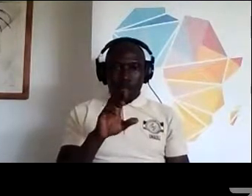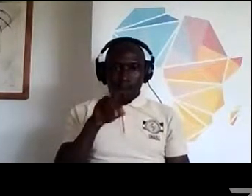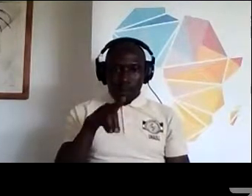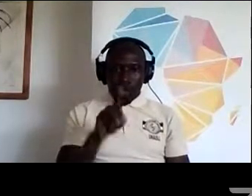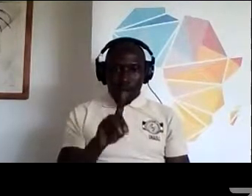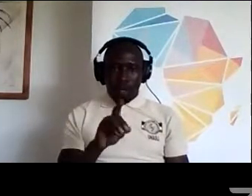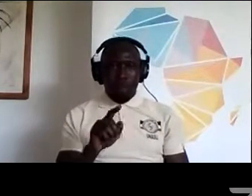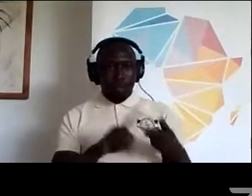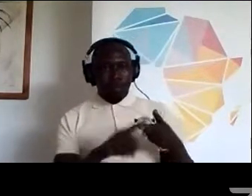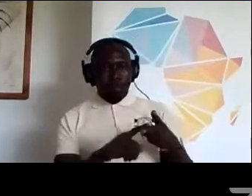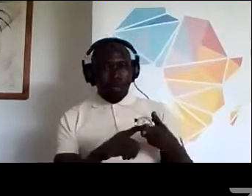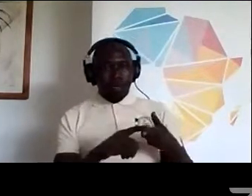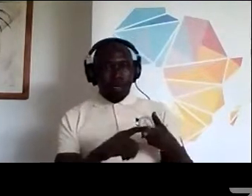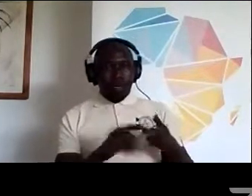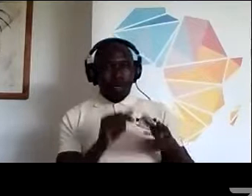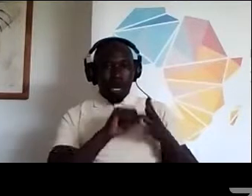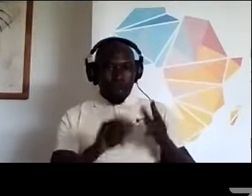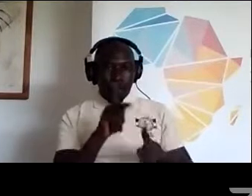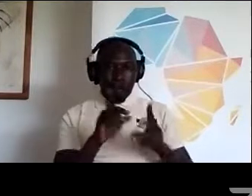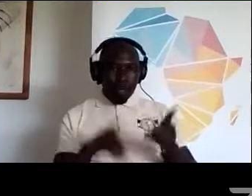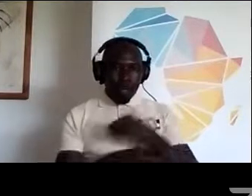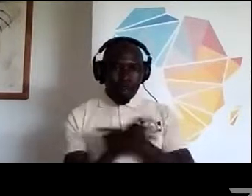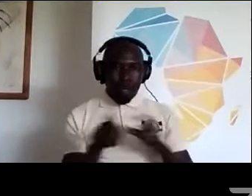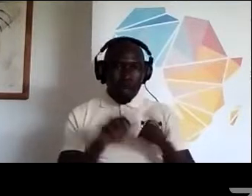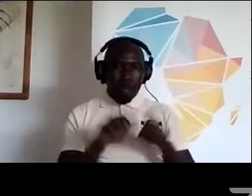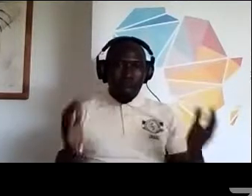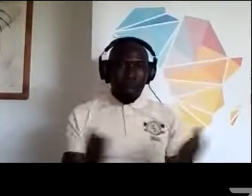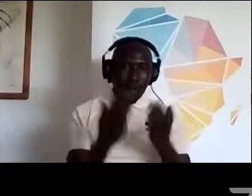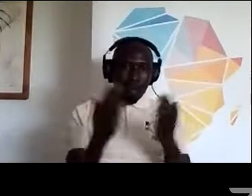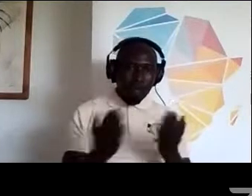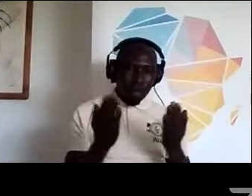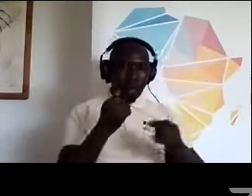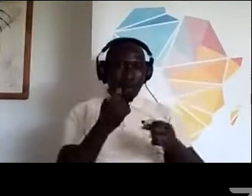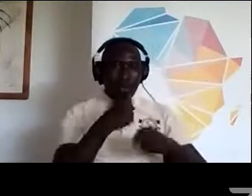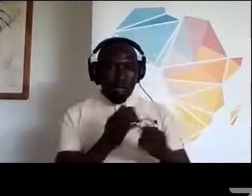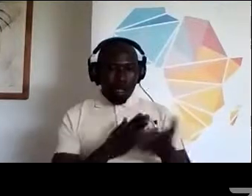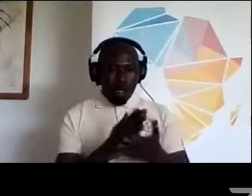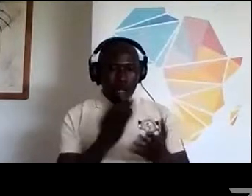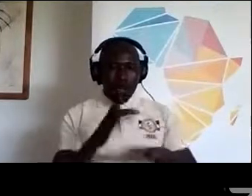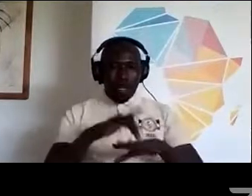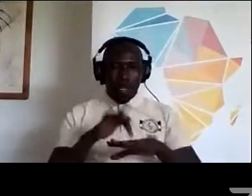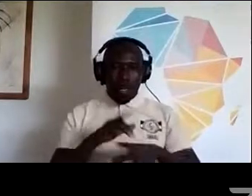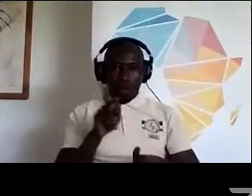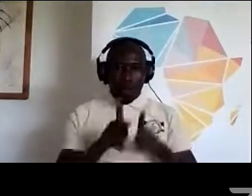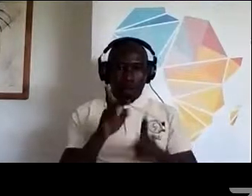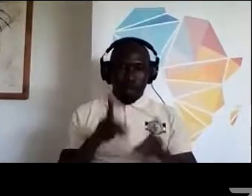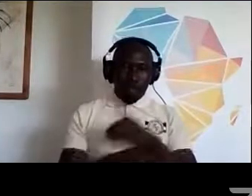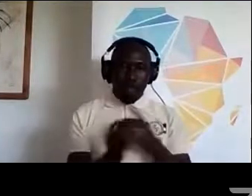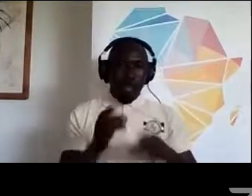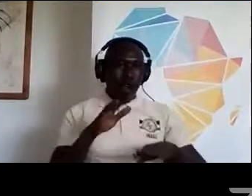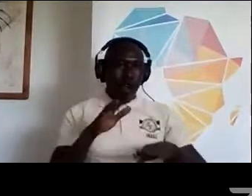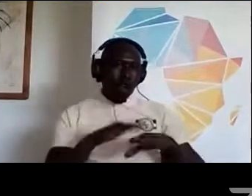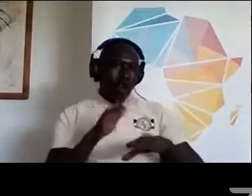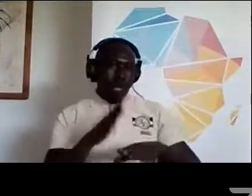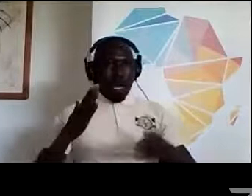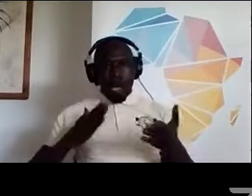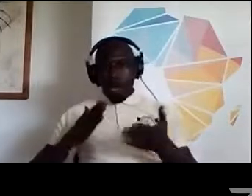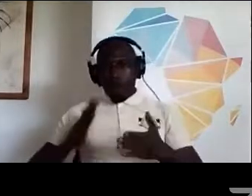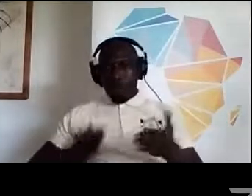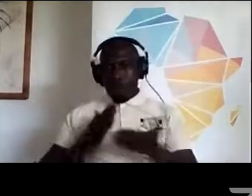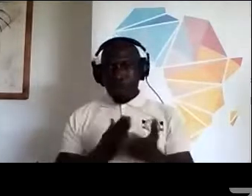Act of People with Disabilities, and also in the mobilization and ensuring that we sensitize the disabled people upon their rights. So